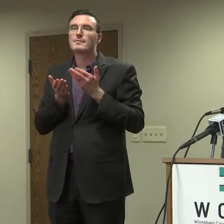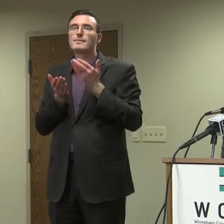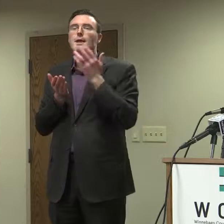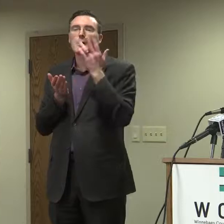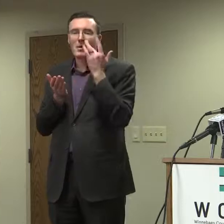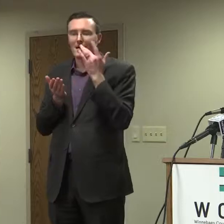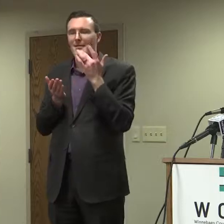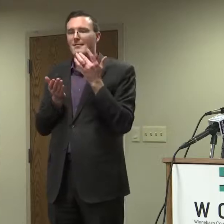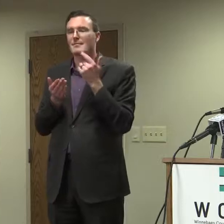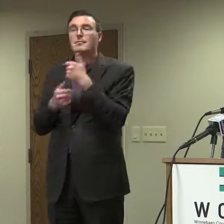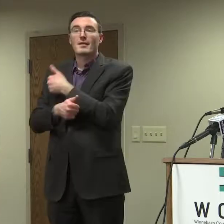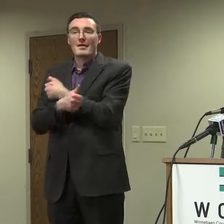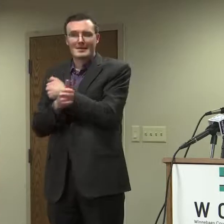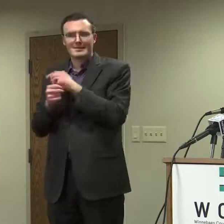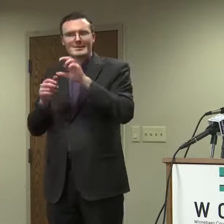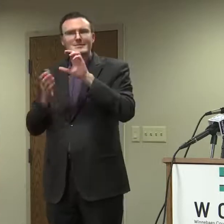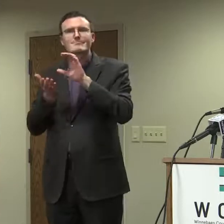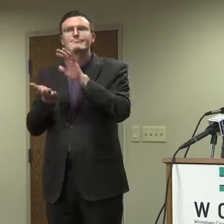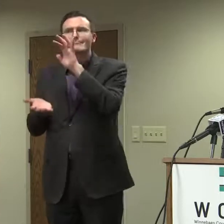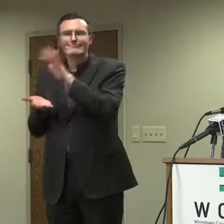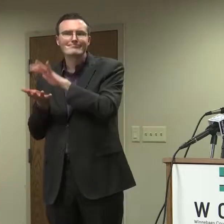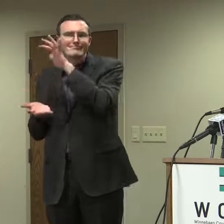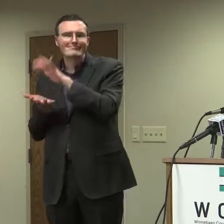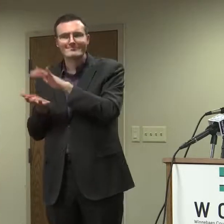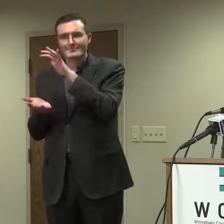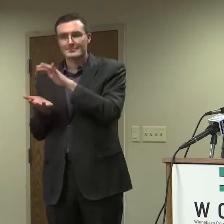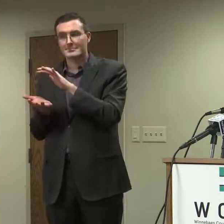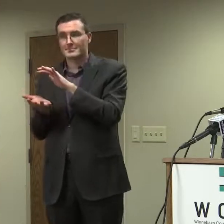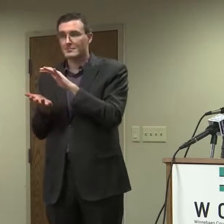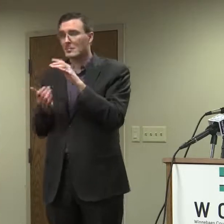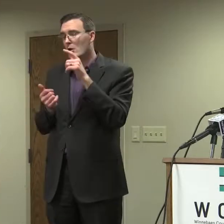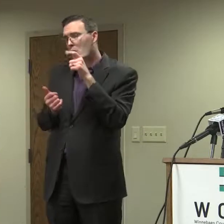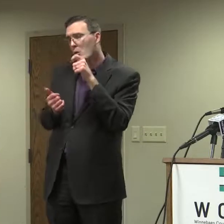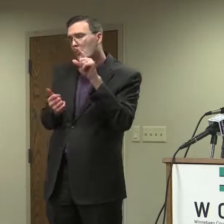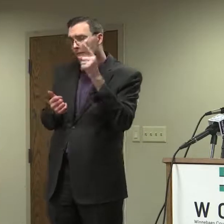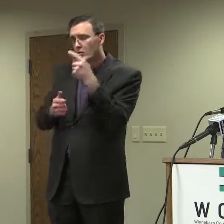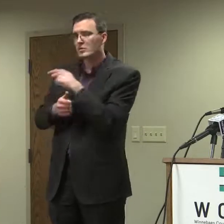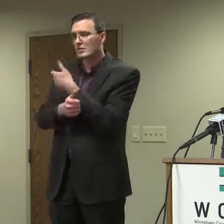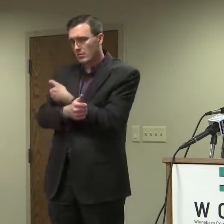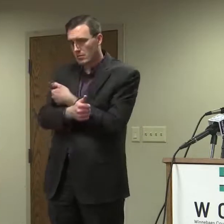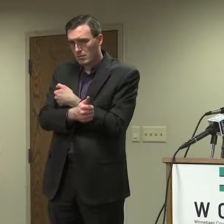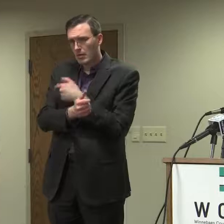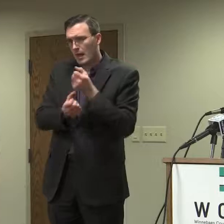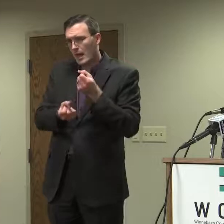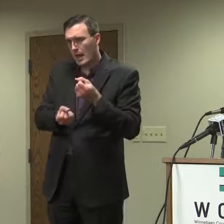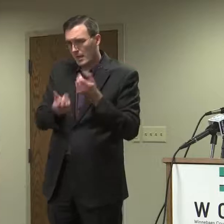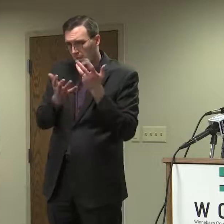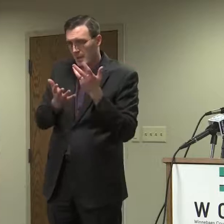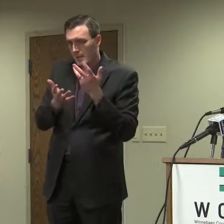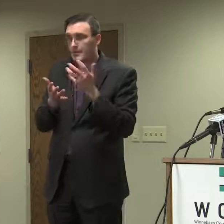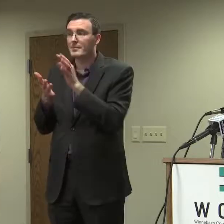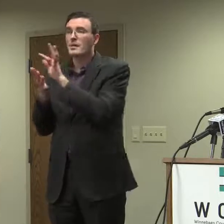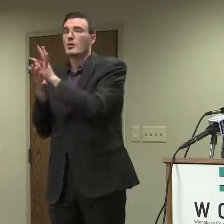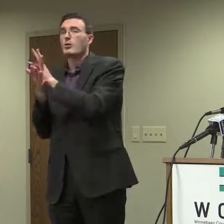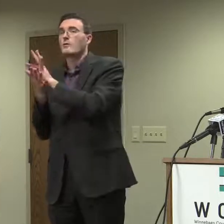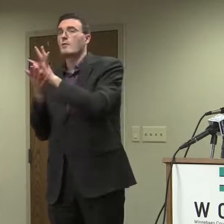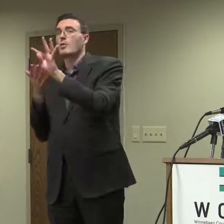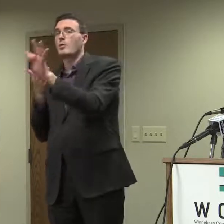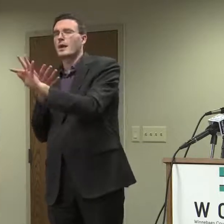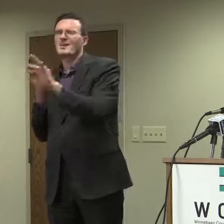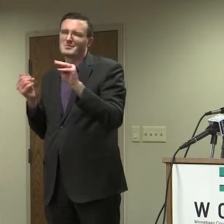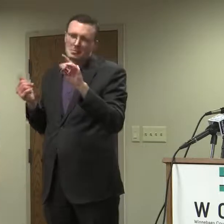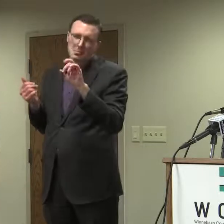how the vaccine allocation works is based on the number of first doses given is in 4 weeks. If it's Moderna, you get your